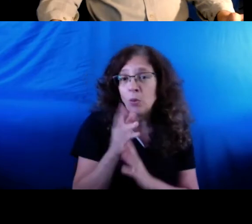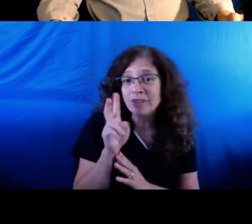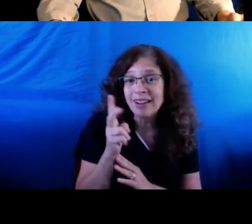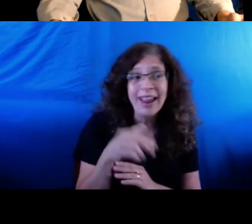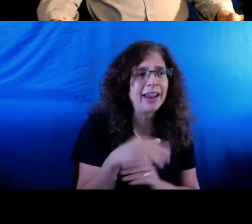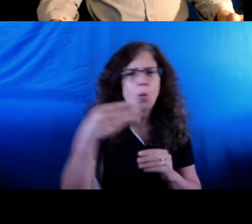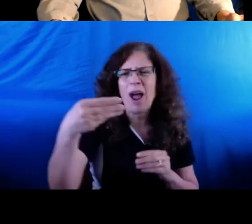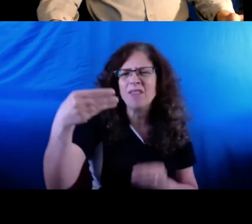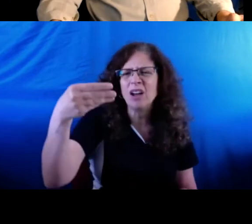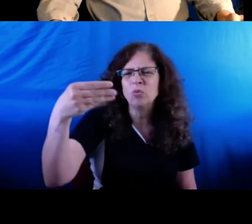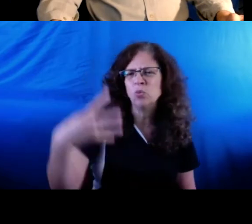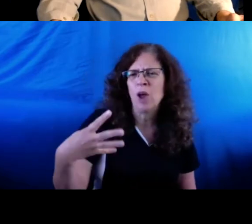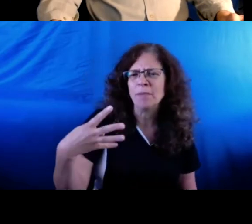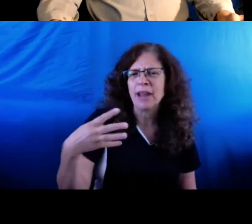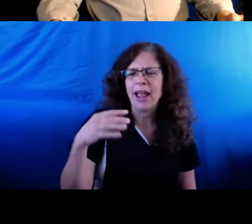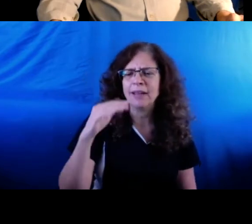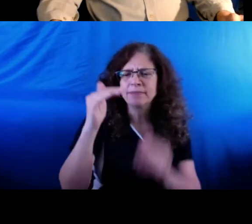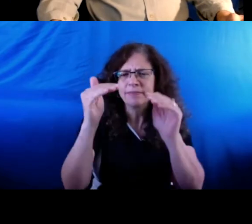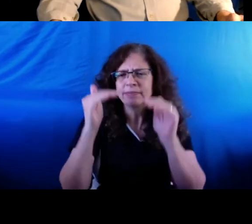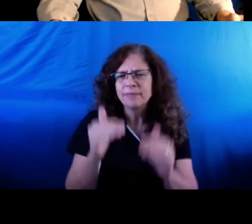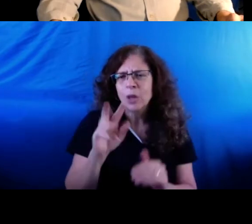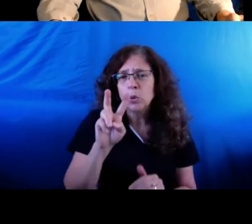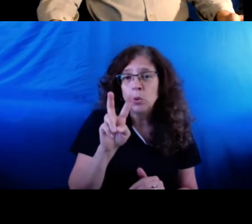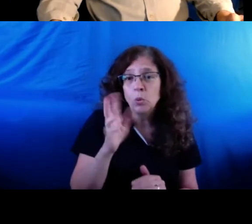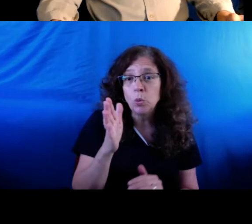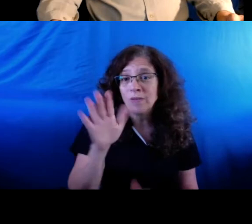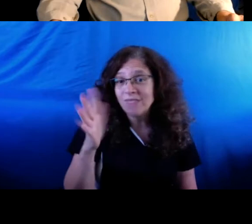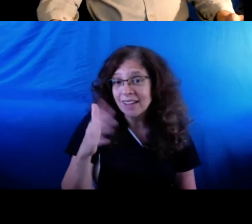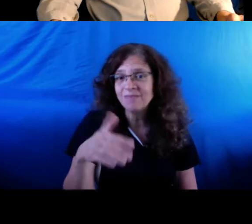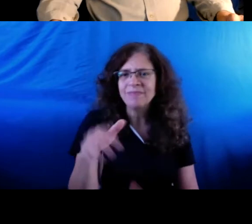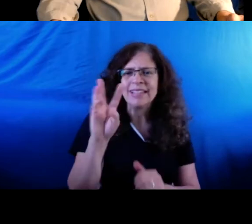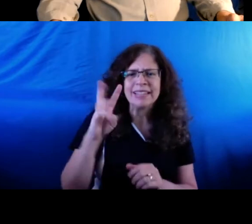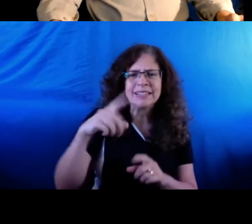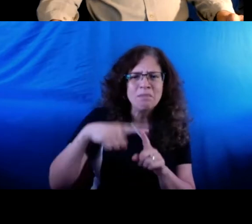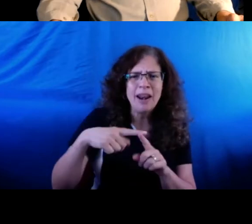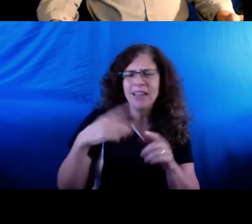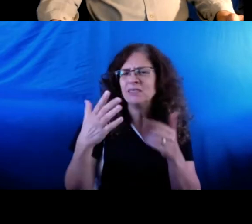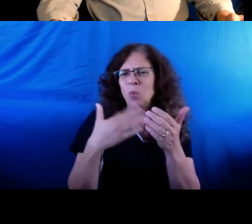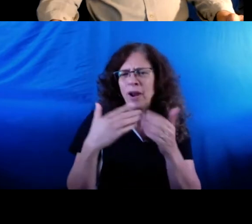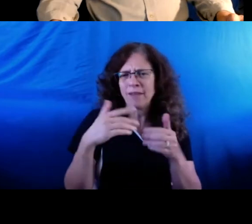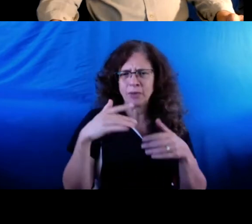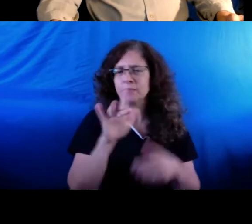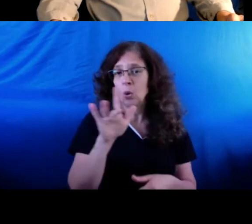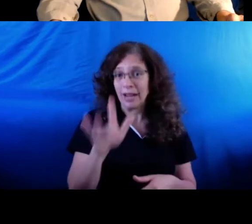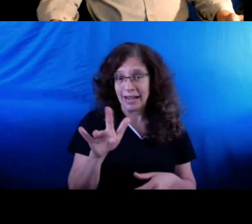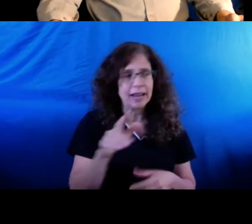click K through second. And then there's a drop down to second to